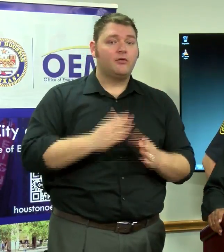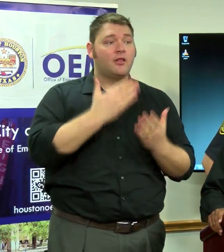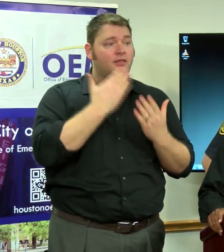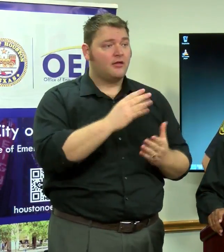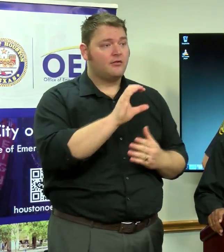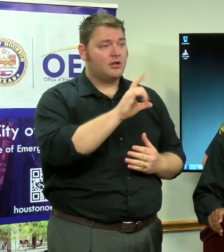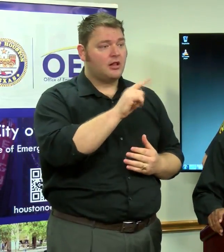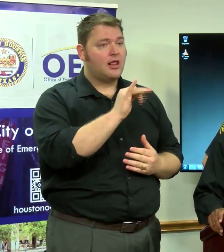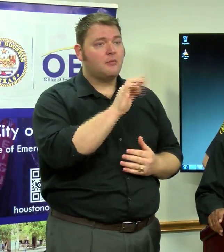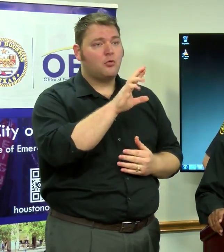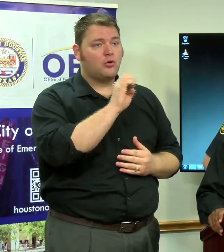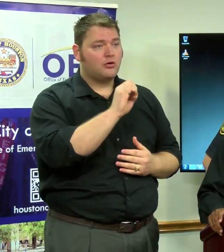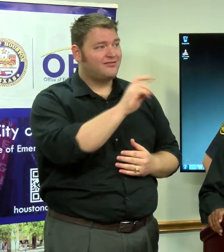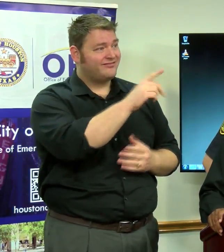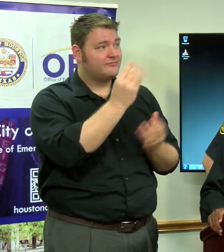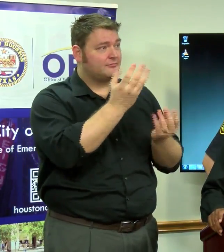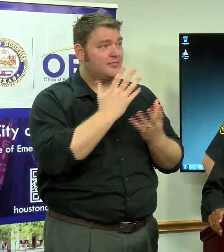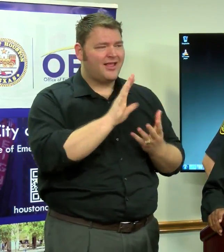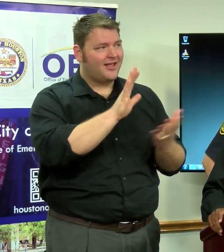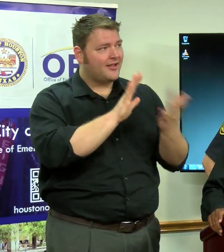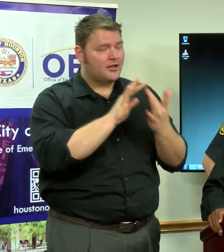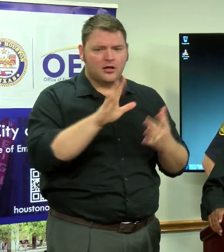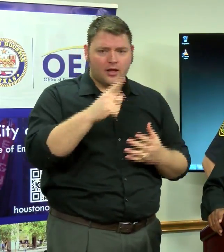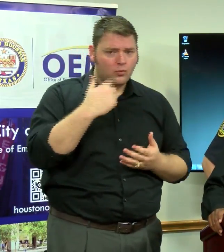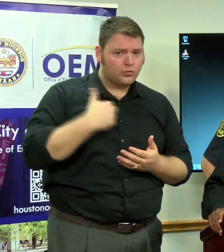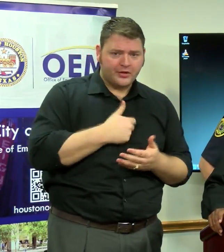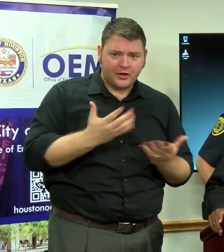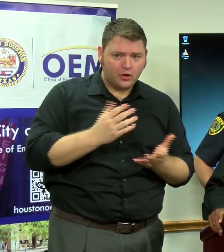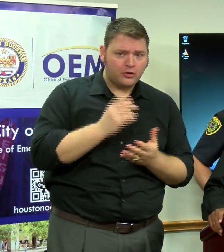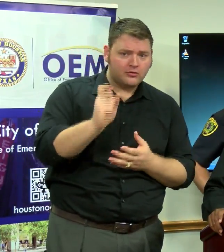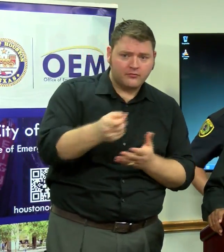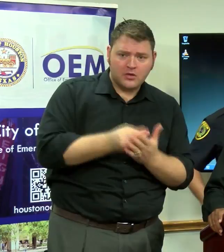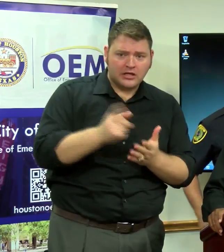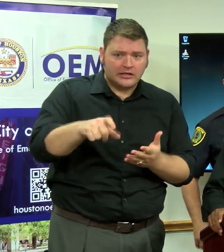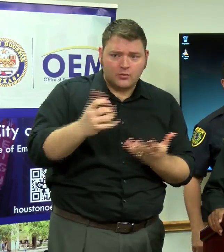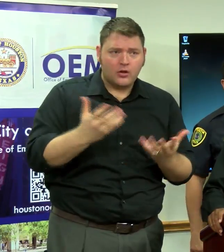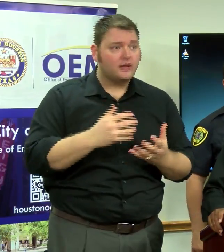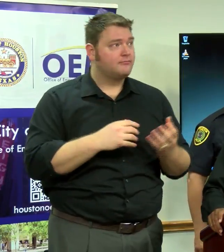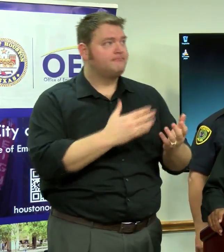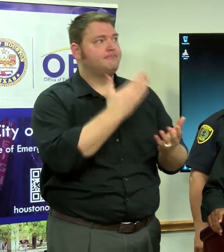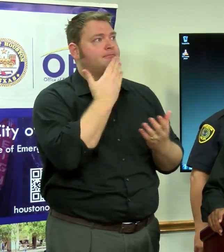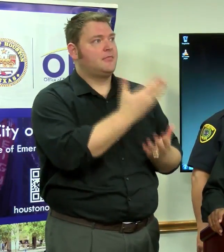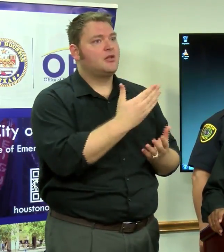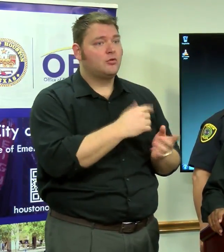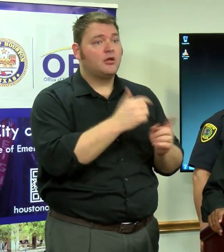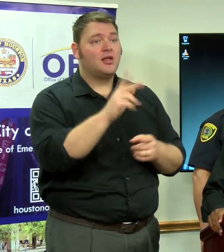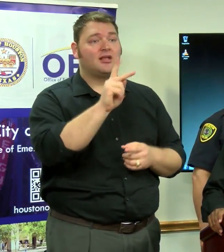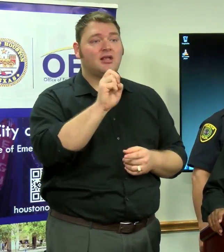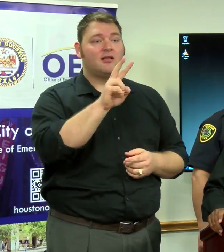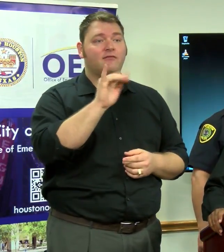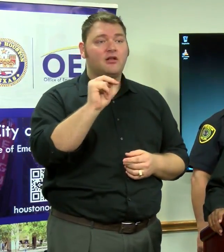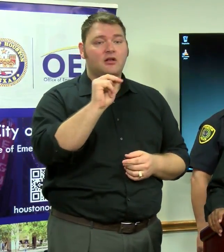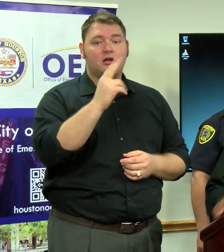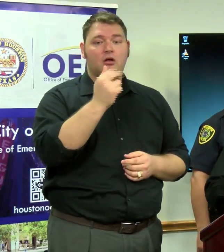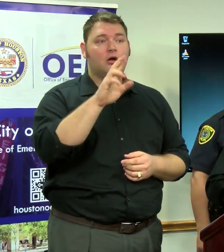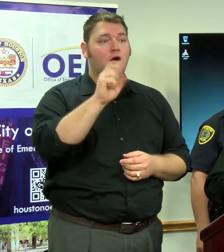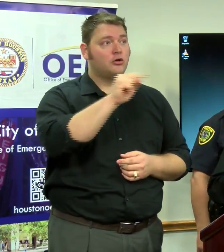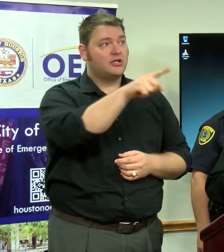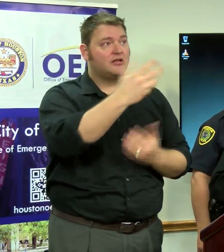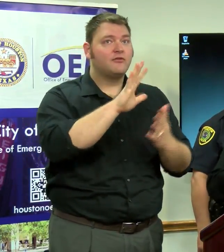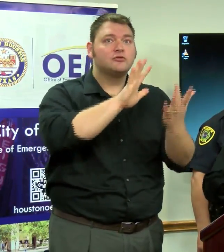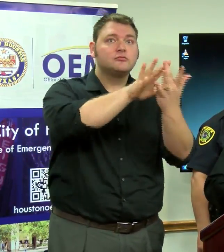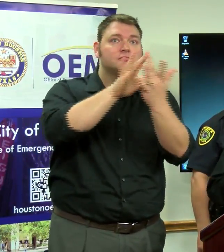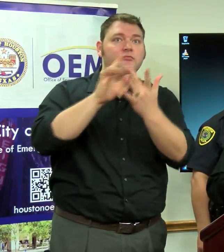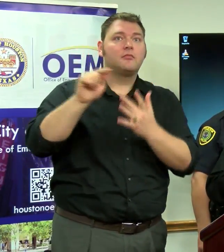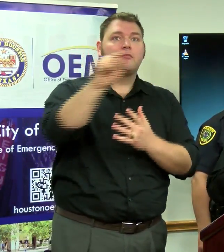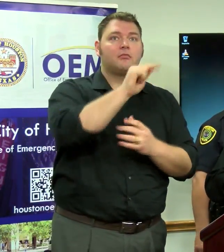me and said, look, we are available. I want to thank people like Kevin Hart, who's already indicating and asking people to give. I want to thank all,